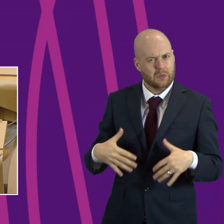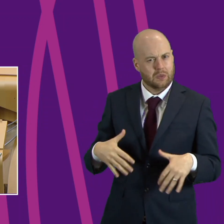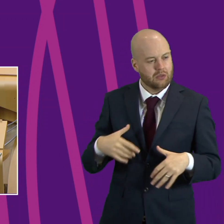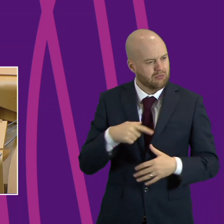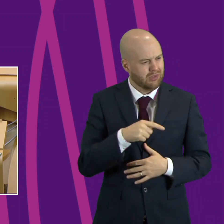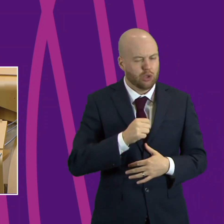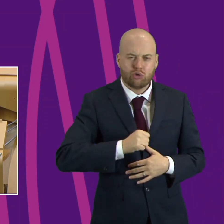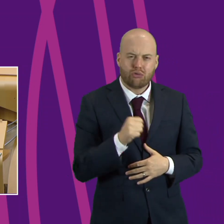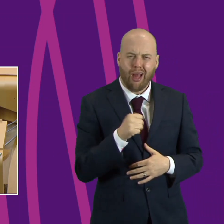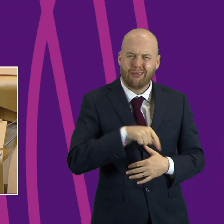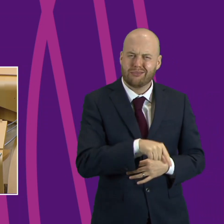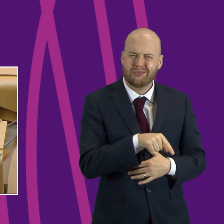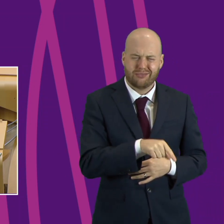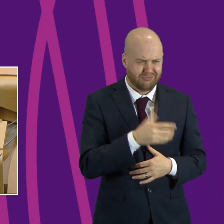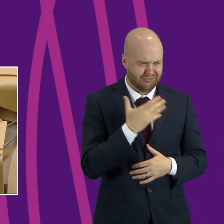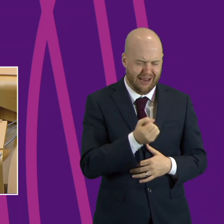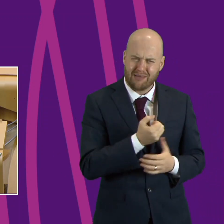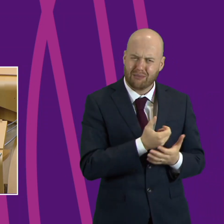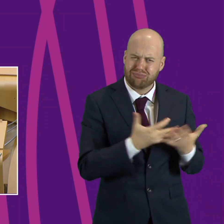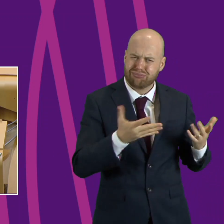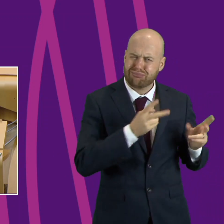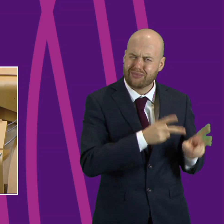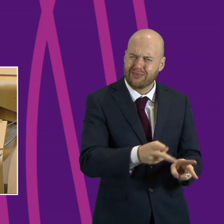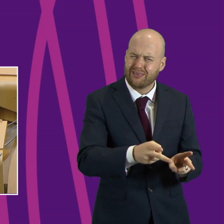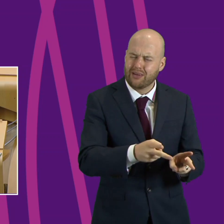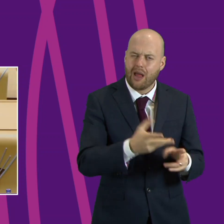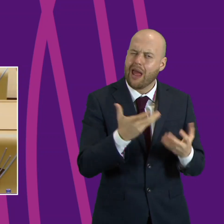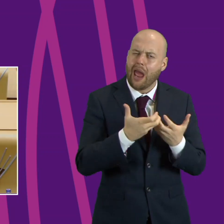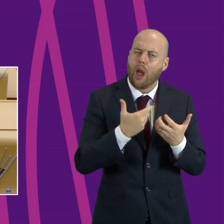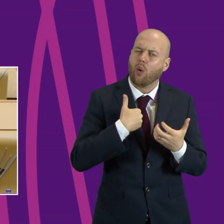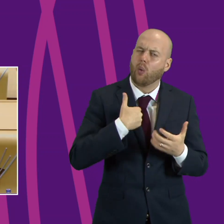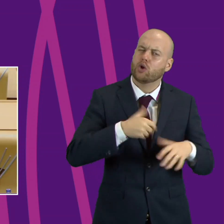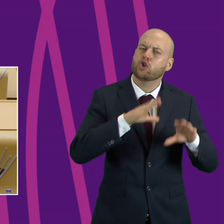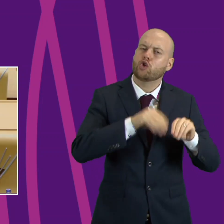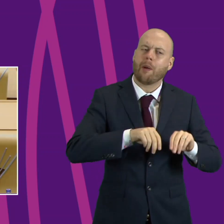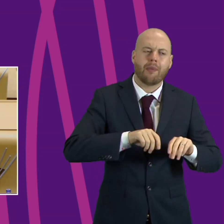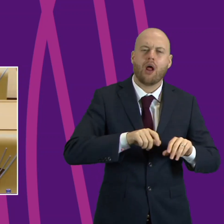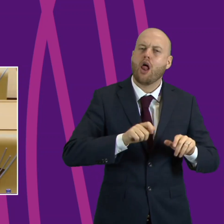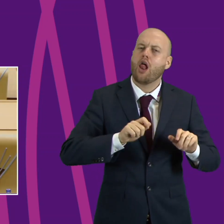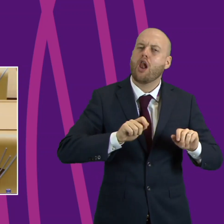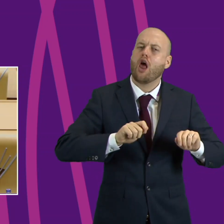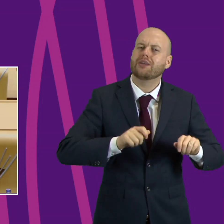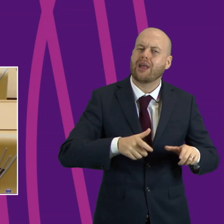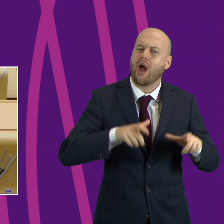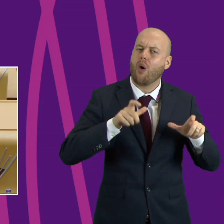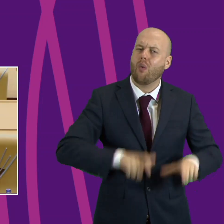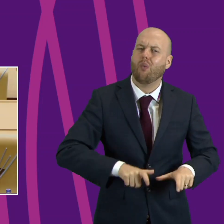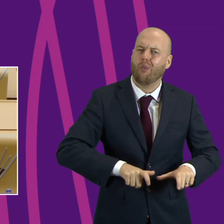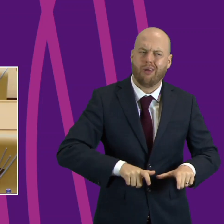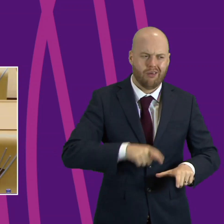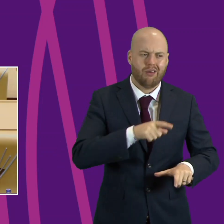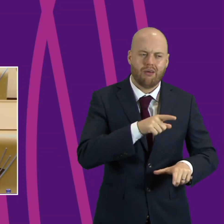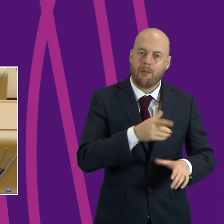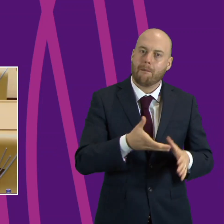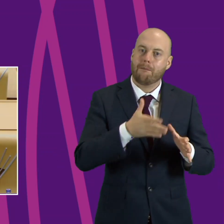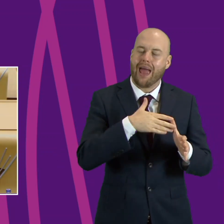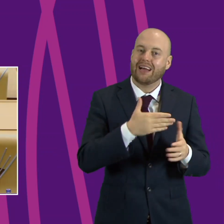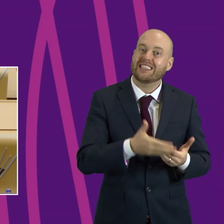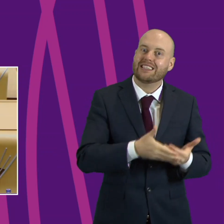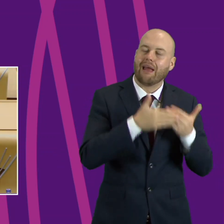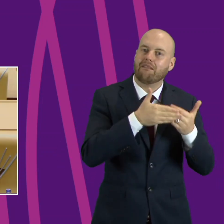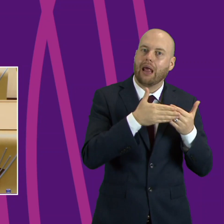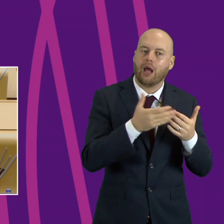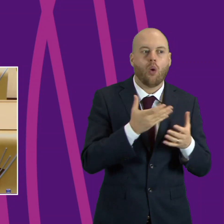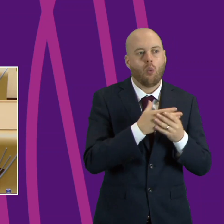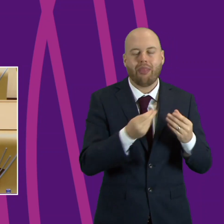particularly as thoughts turn to how we can lift the lockdown safely? Cabinet Secretary. So I'm sure, as Mr Gibson knows, in terms